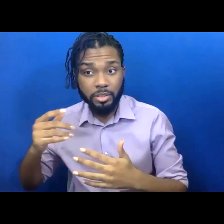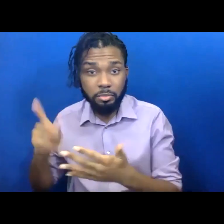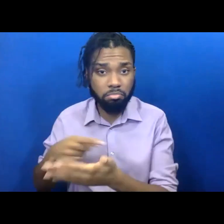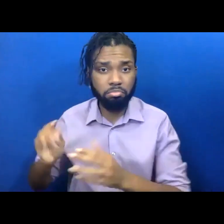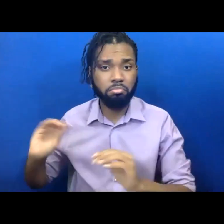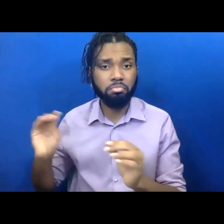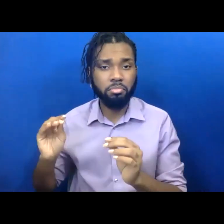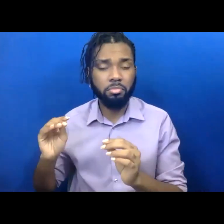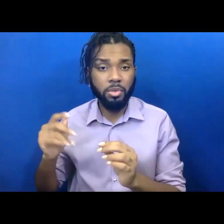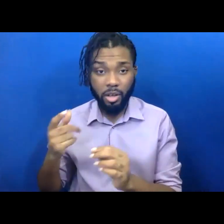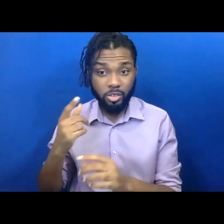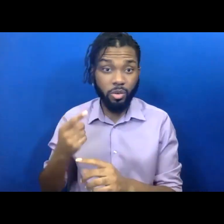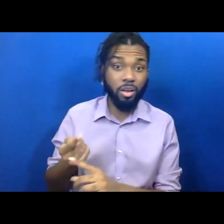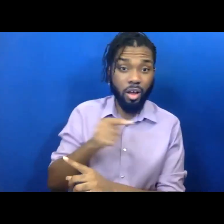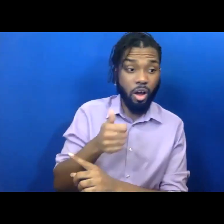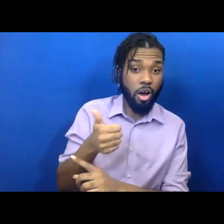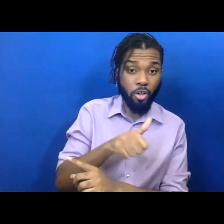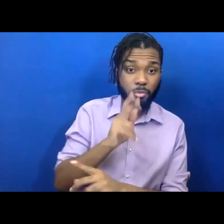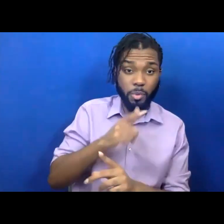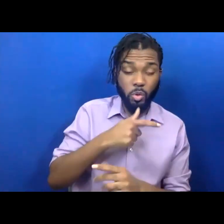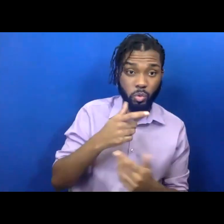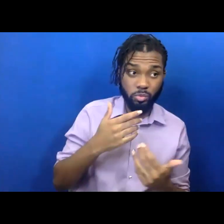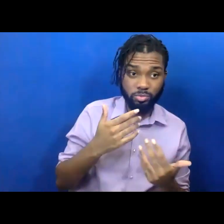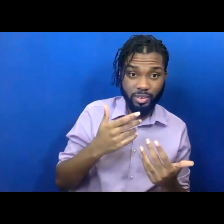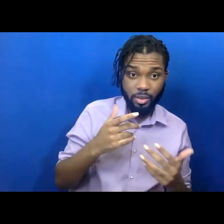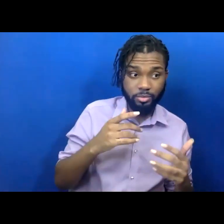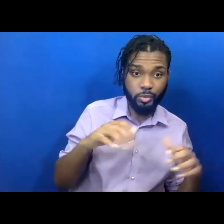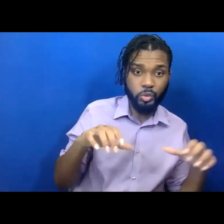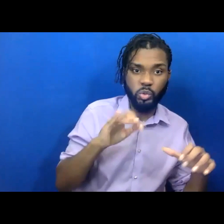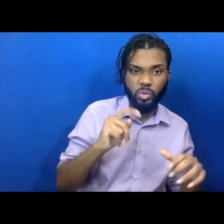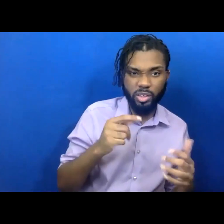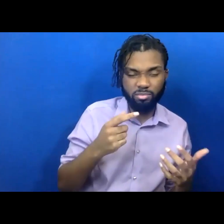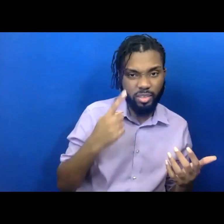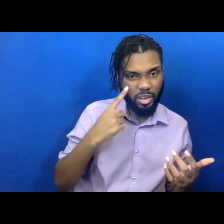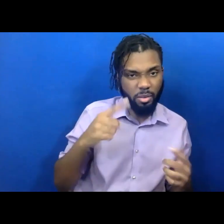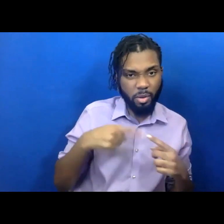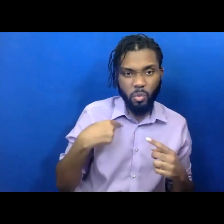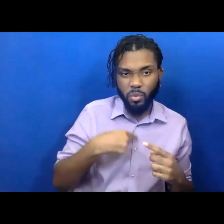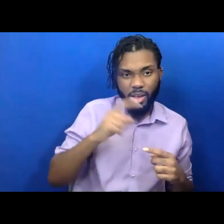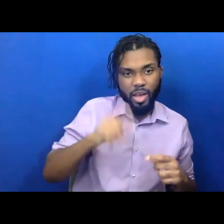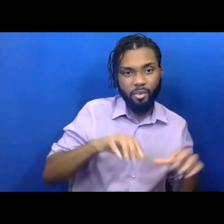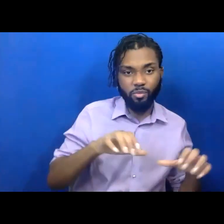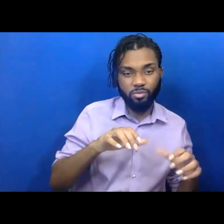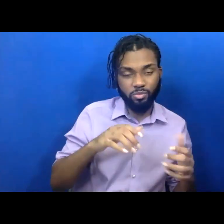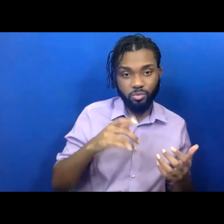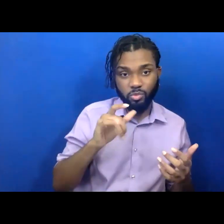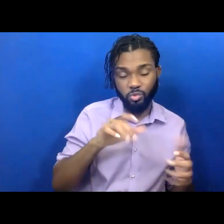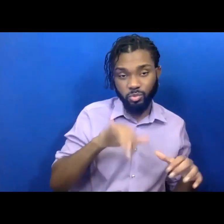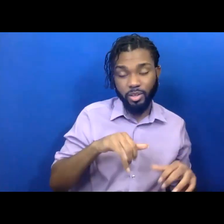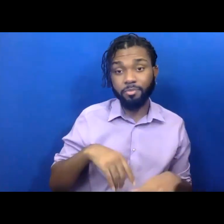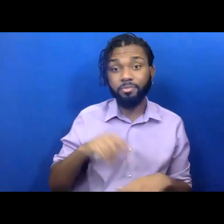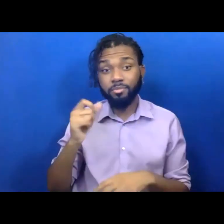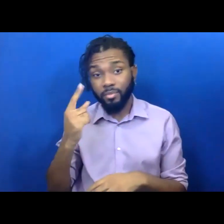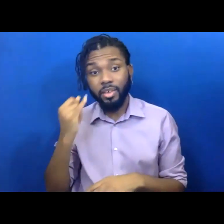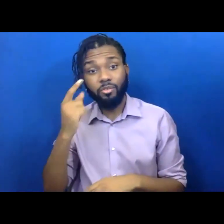we must. And I think, that puts a different spin on what you choose to do if you are a white scholar or a scholar of a